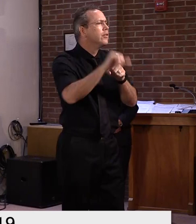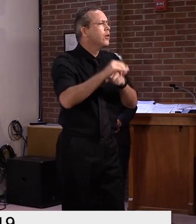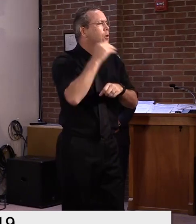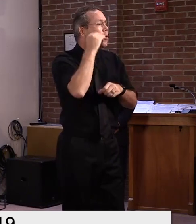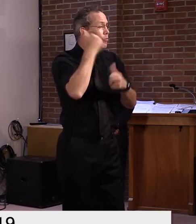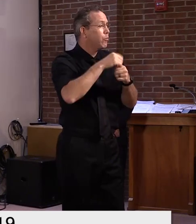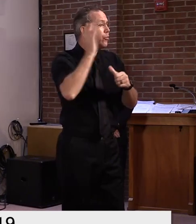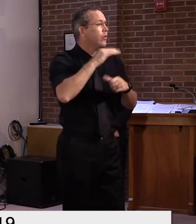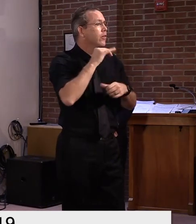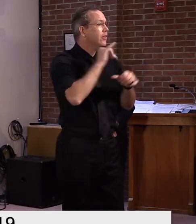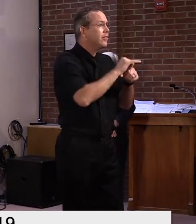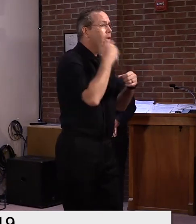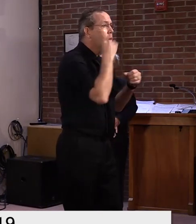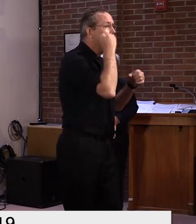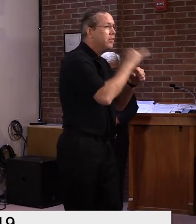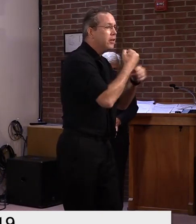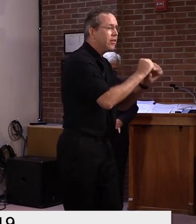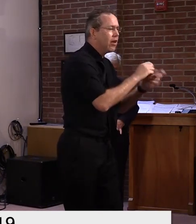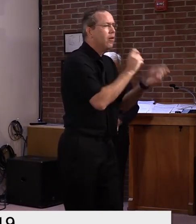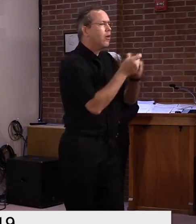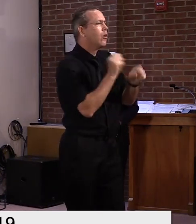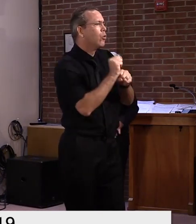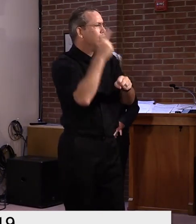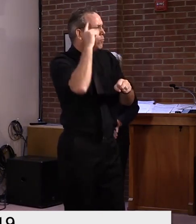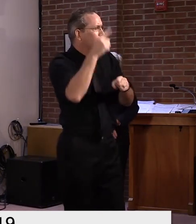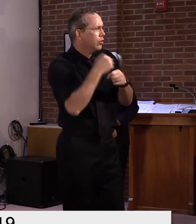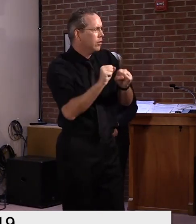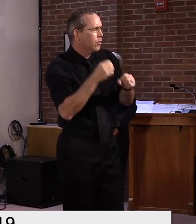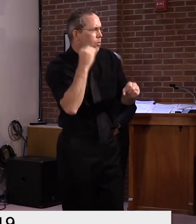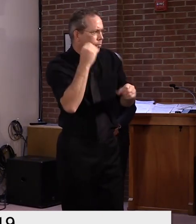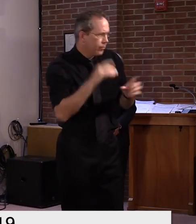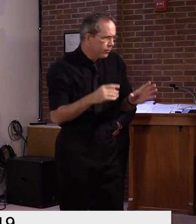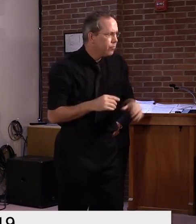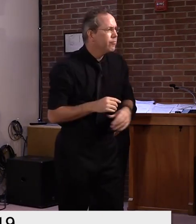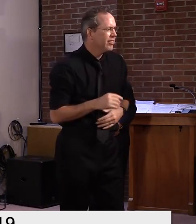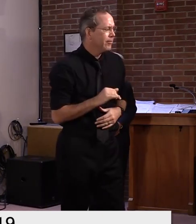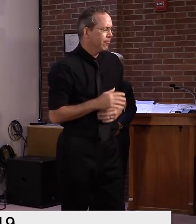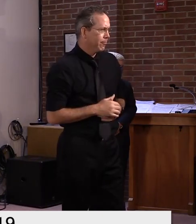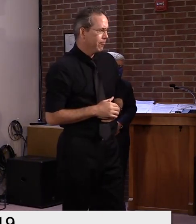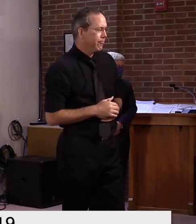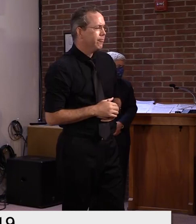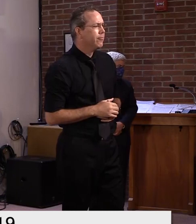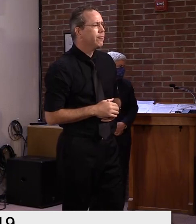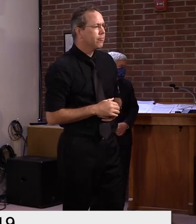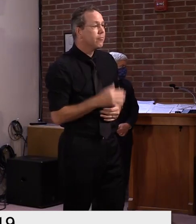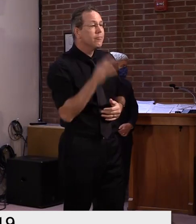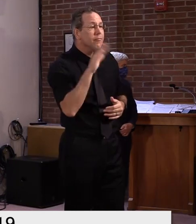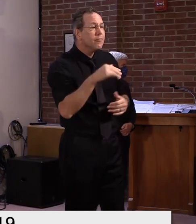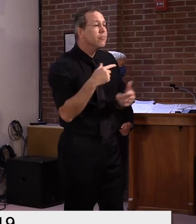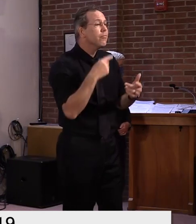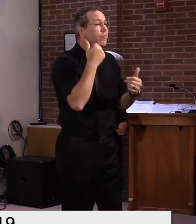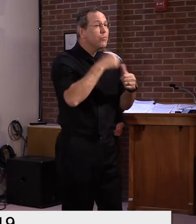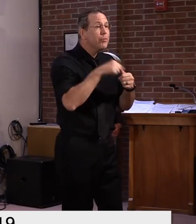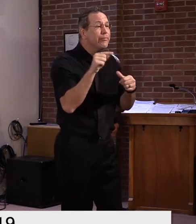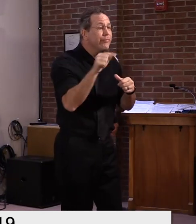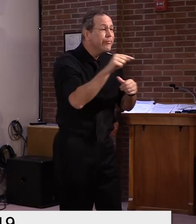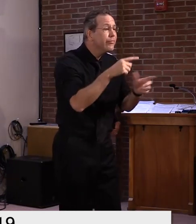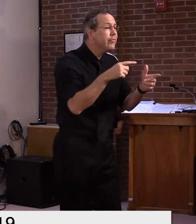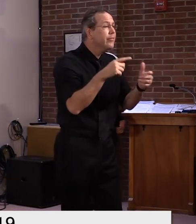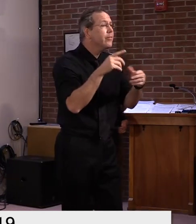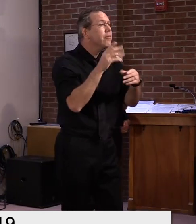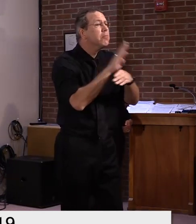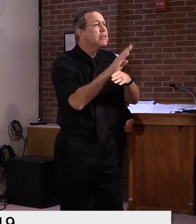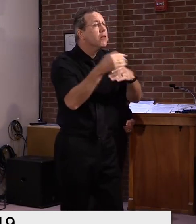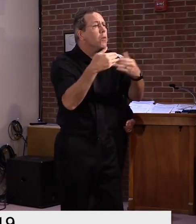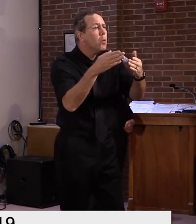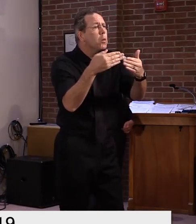sectors of the economy. However, our successes have come at a huge economic cost for families,